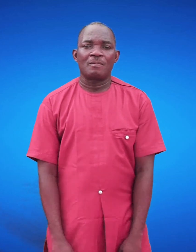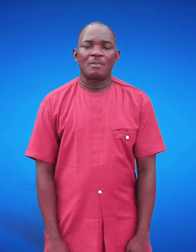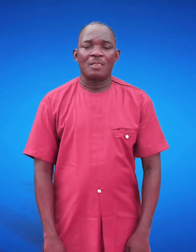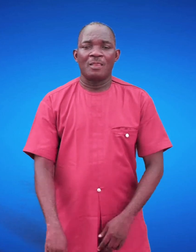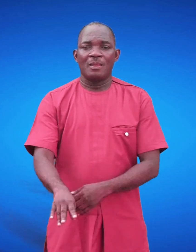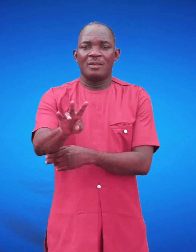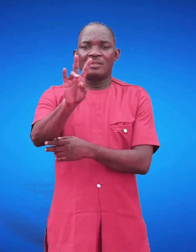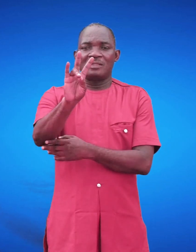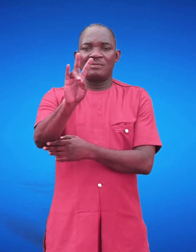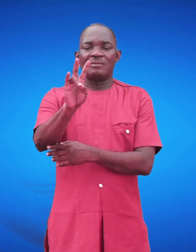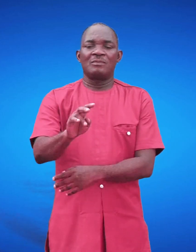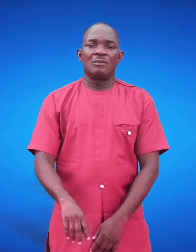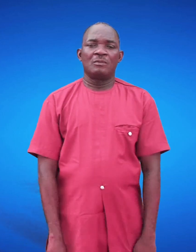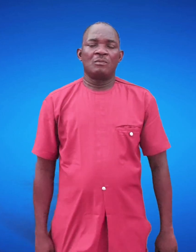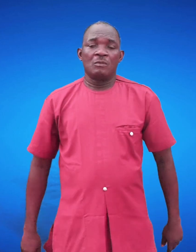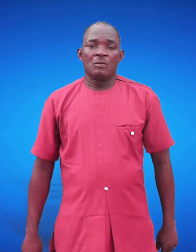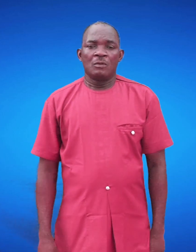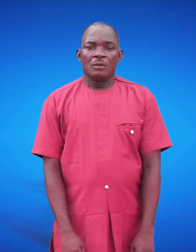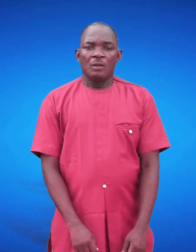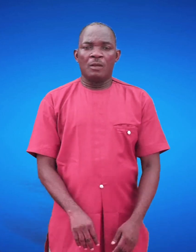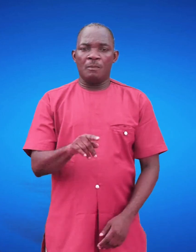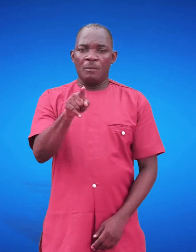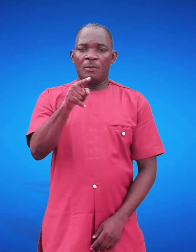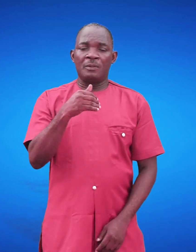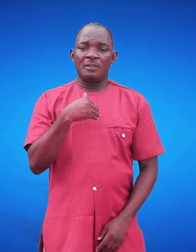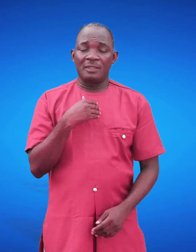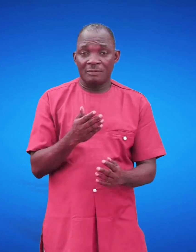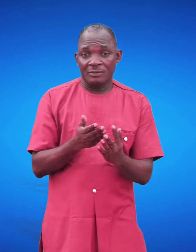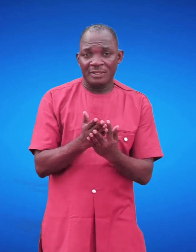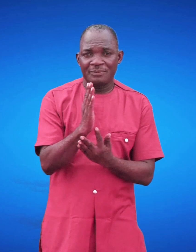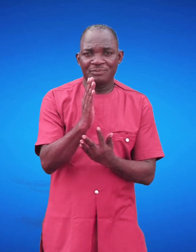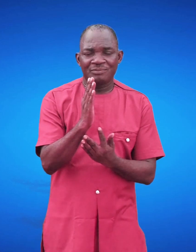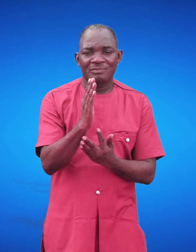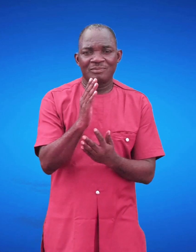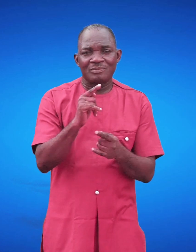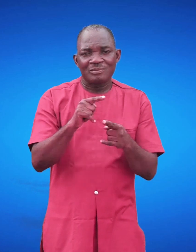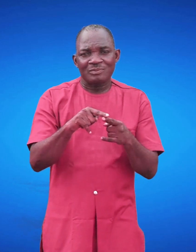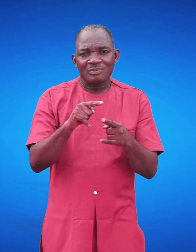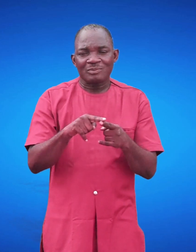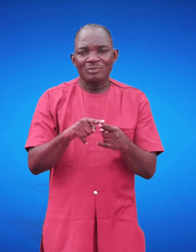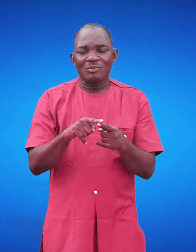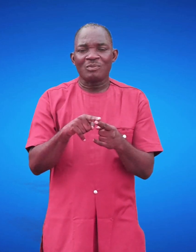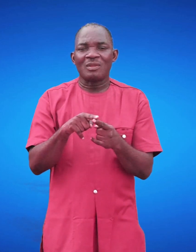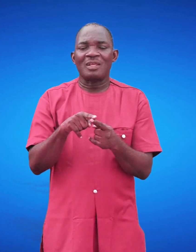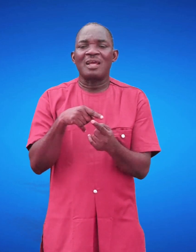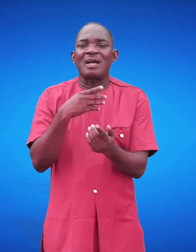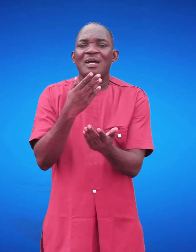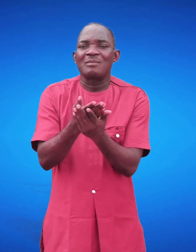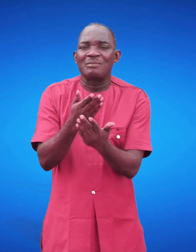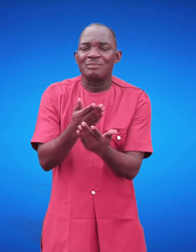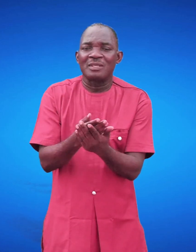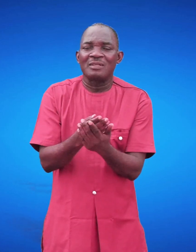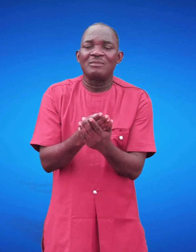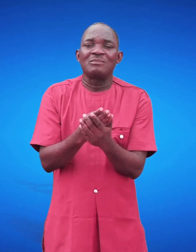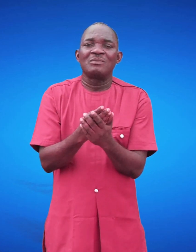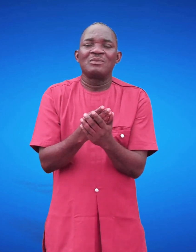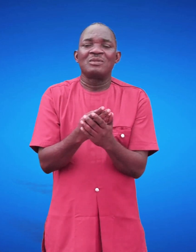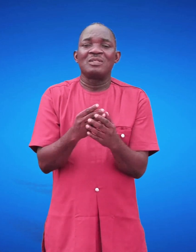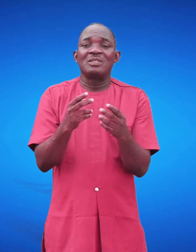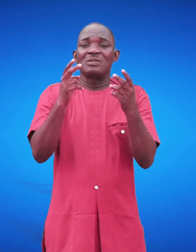7. You have the right to appeal a resolution arrived